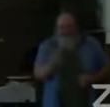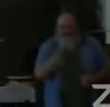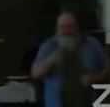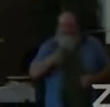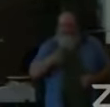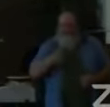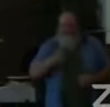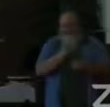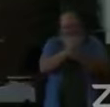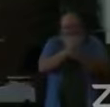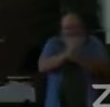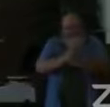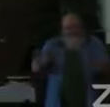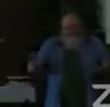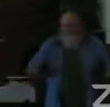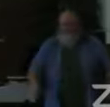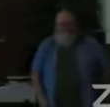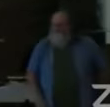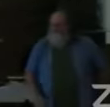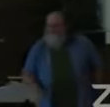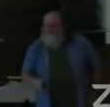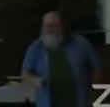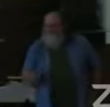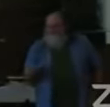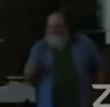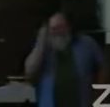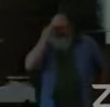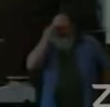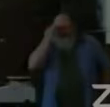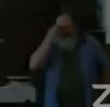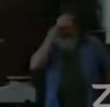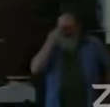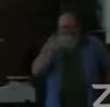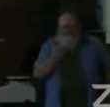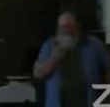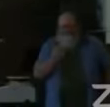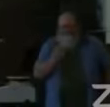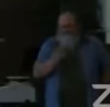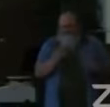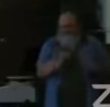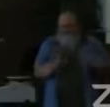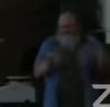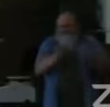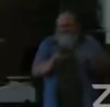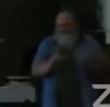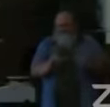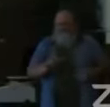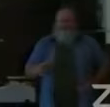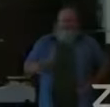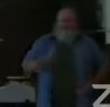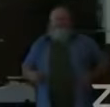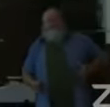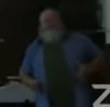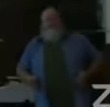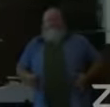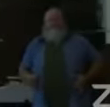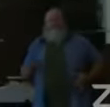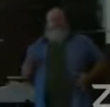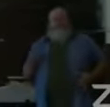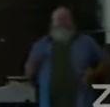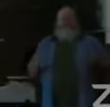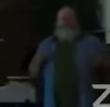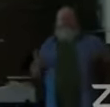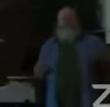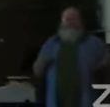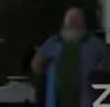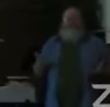slide, how many of you know that it's a sin to brag? Or it's at least not healthy. What about boasting? Is it